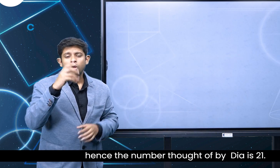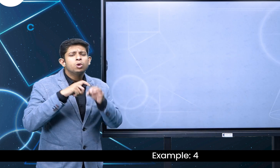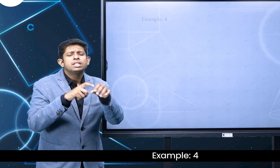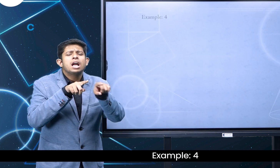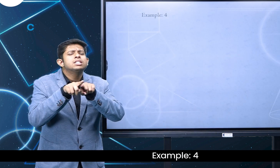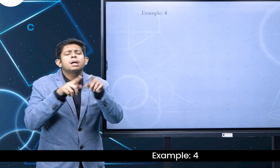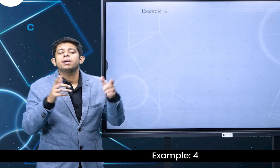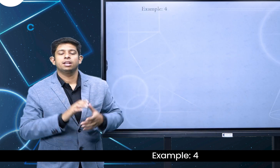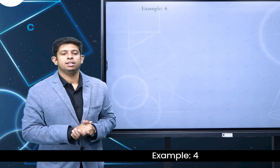Example 4.